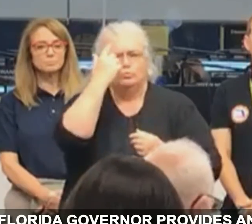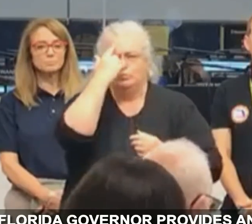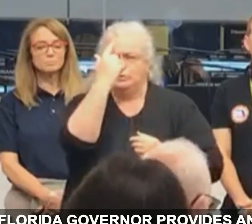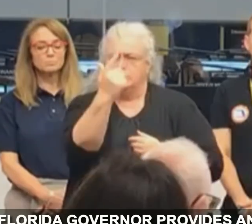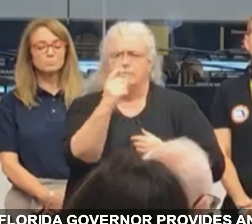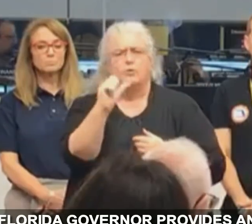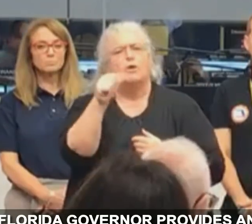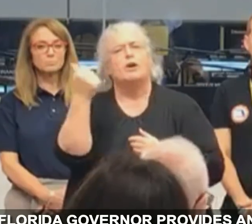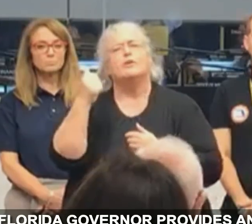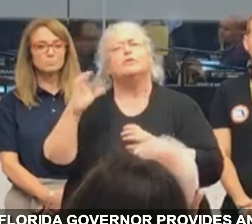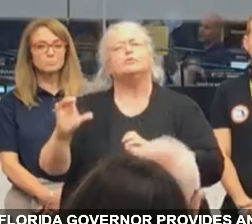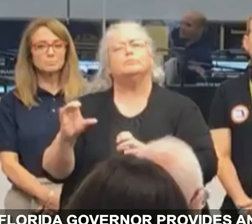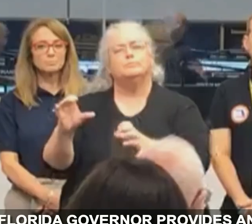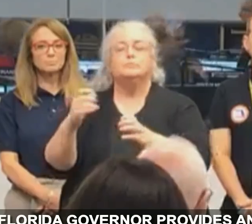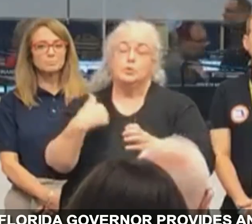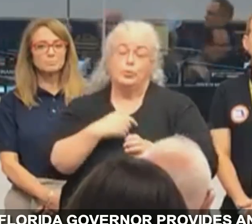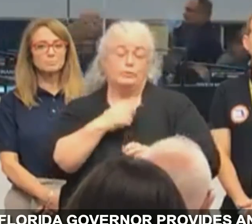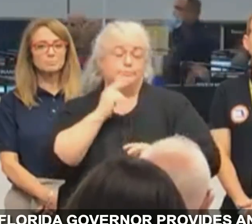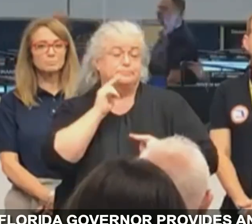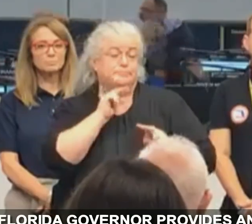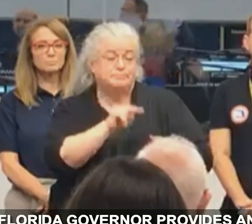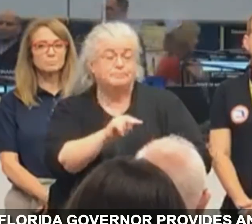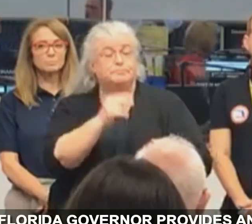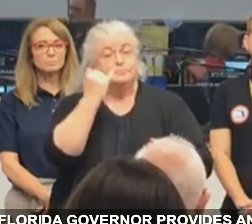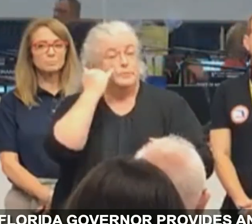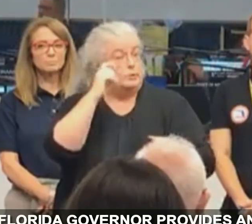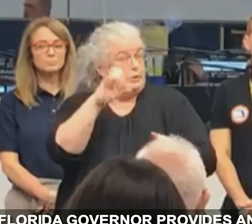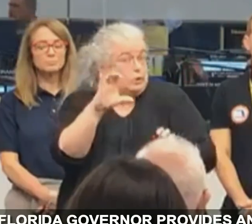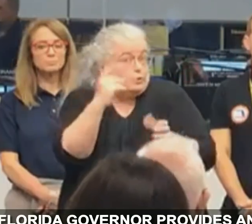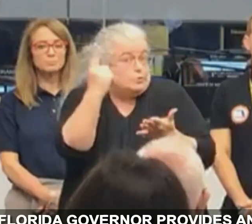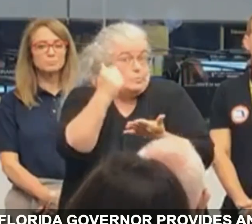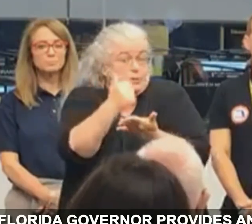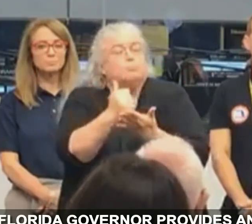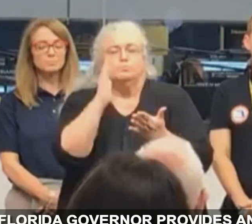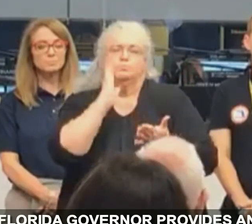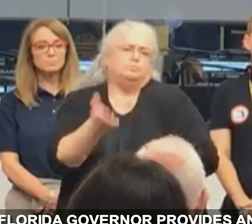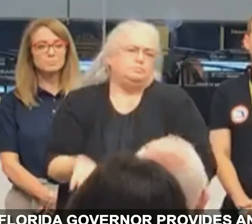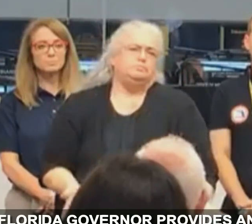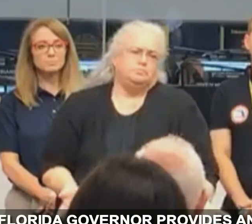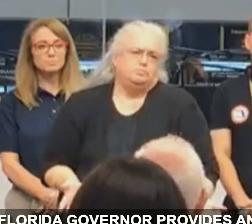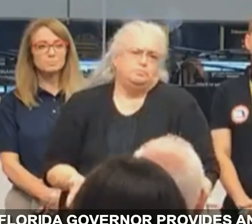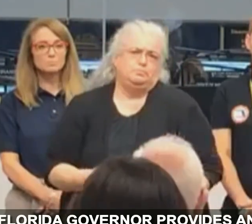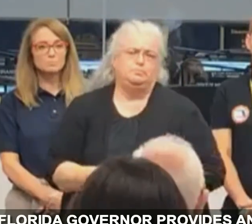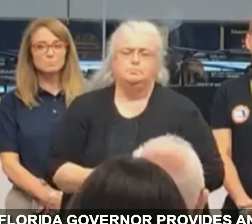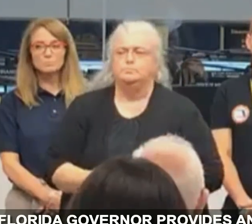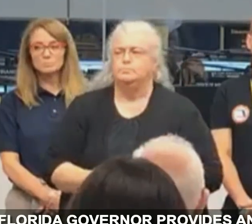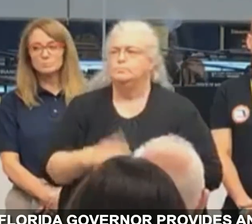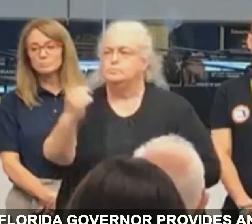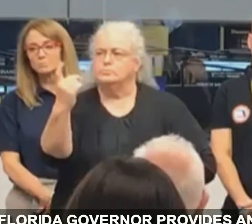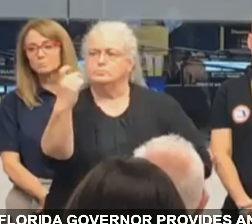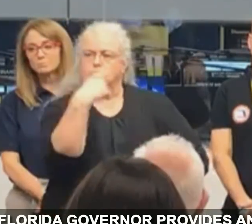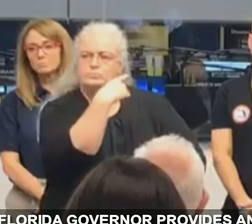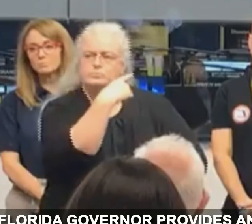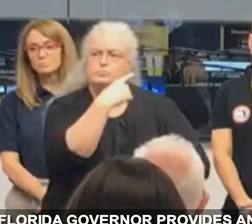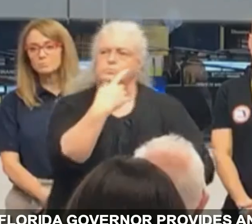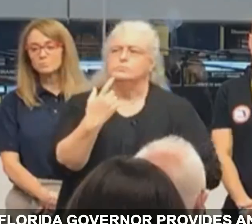options are on the table, and if need be, they can be exercised. Governor, are you worried